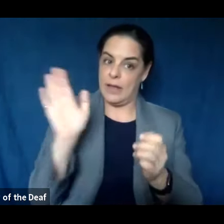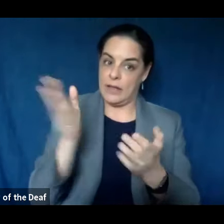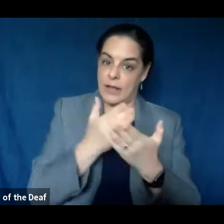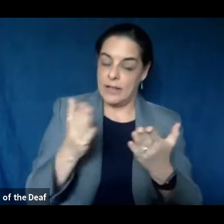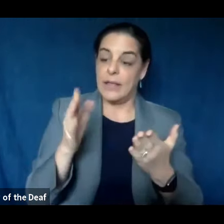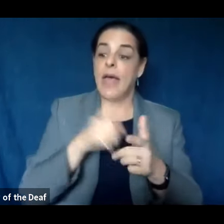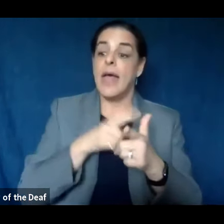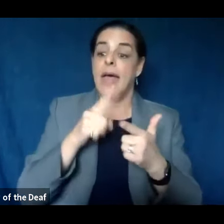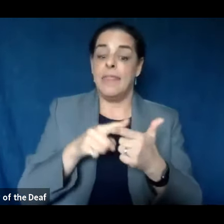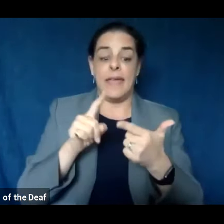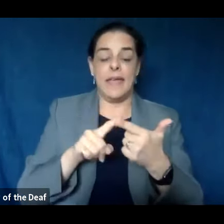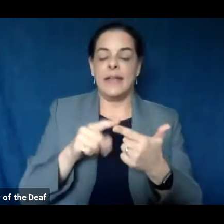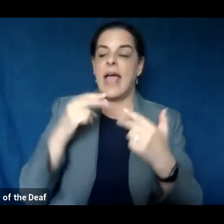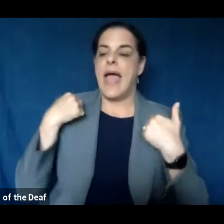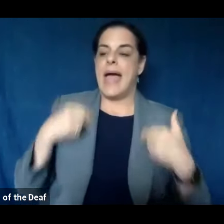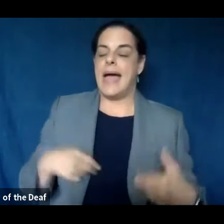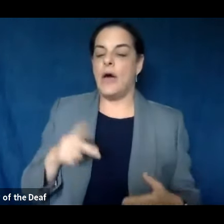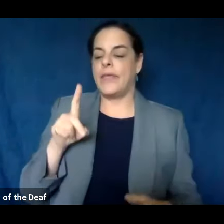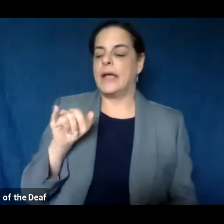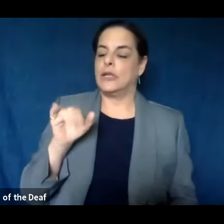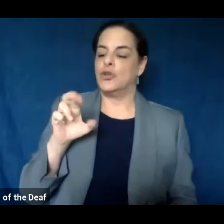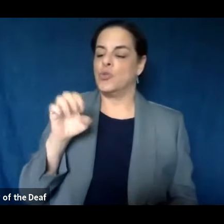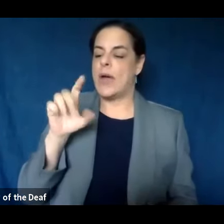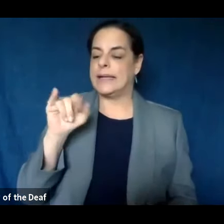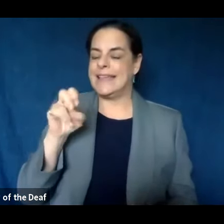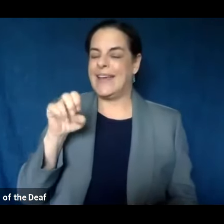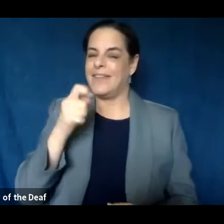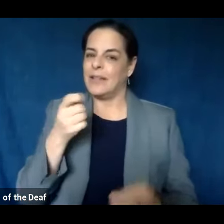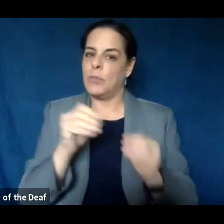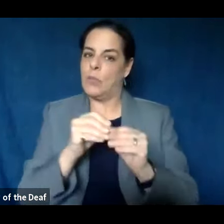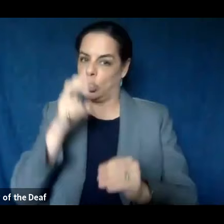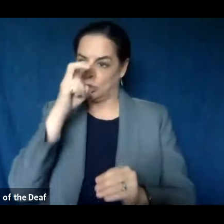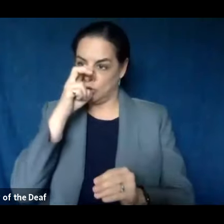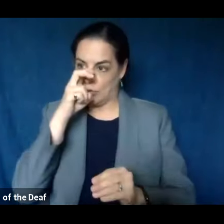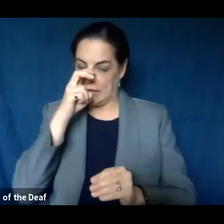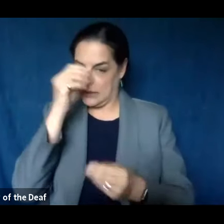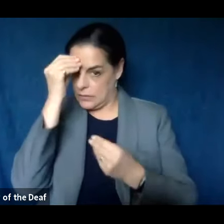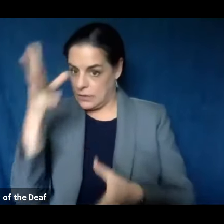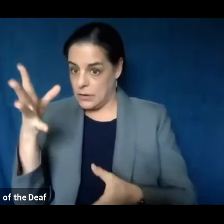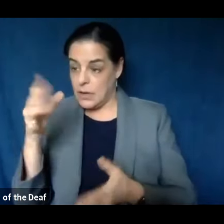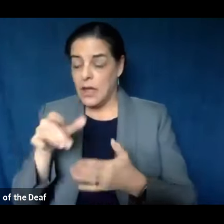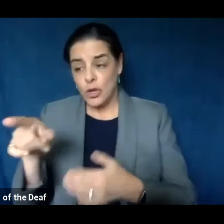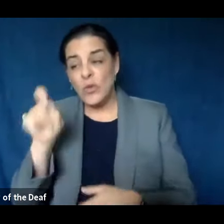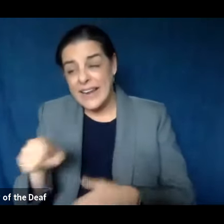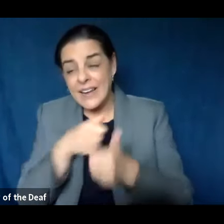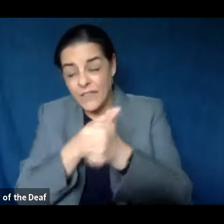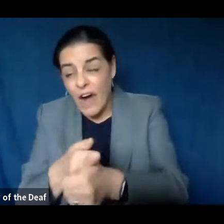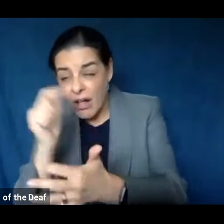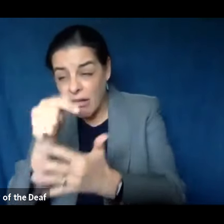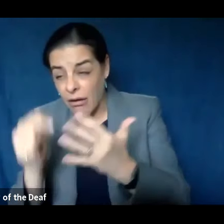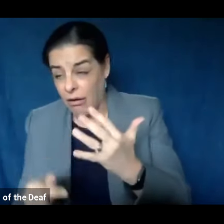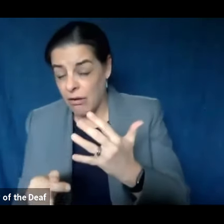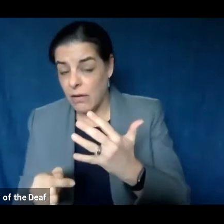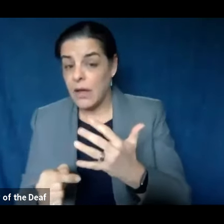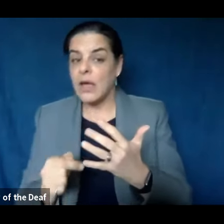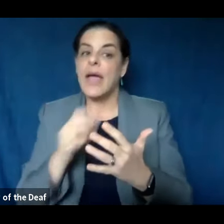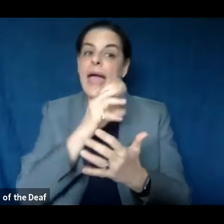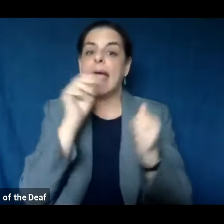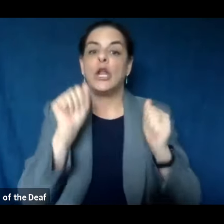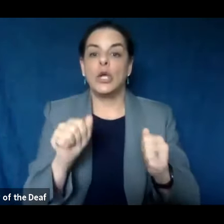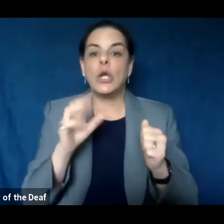health directive. It's a little more sternly worded notification that they should start doing what they need to do. And that can be taken further if